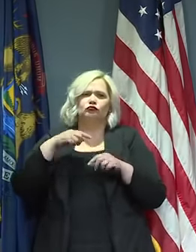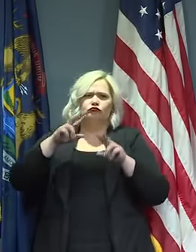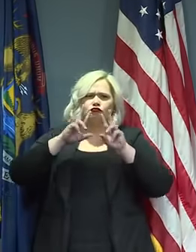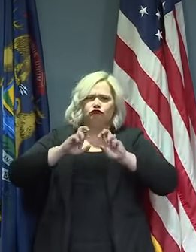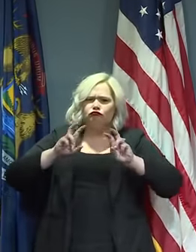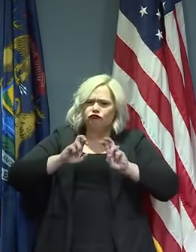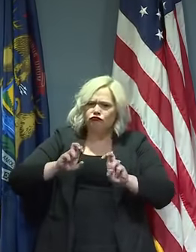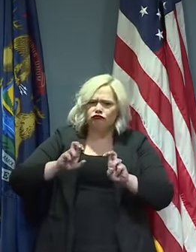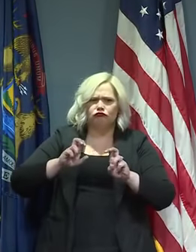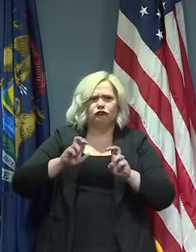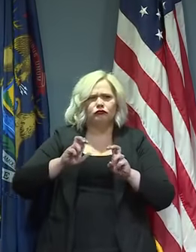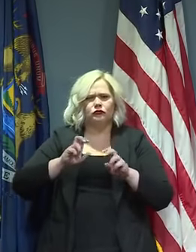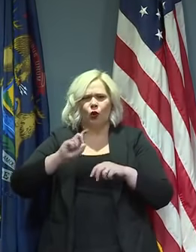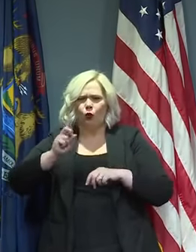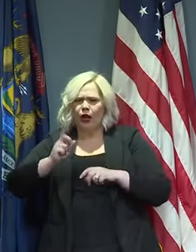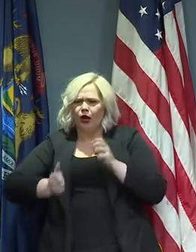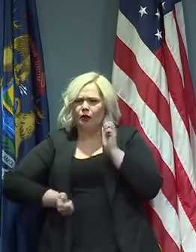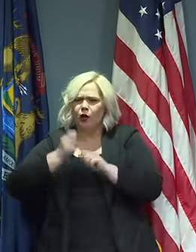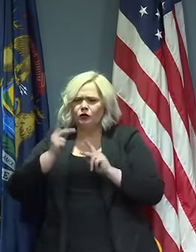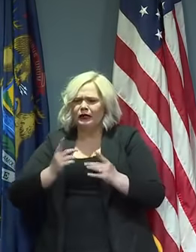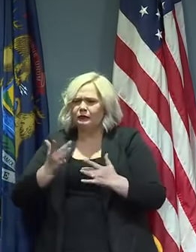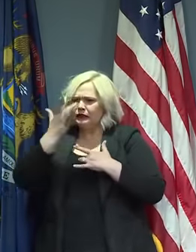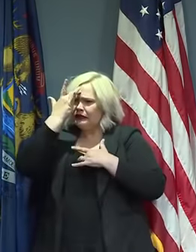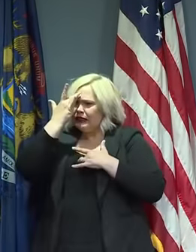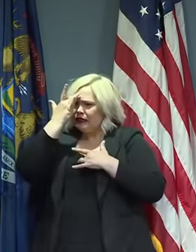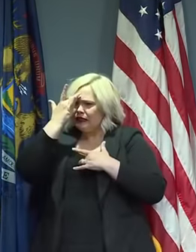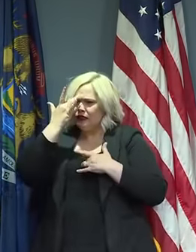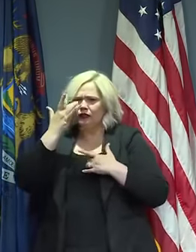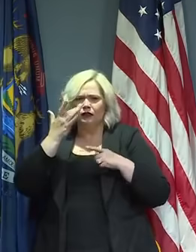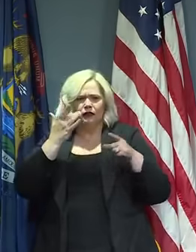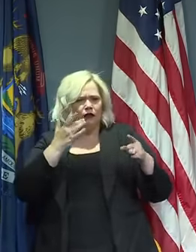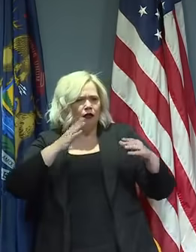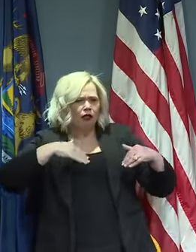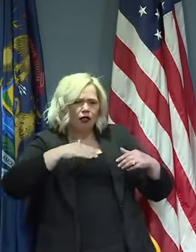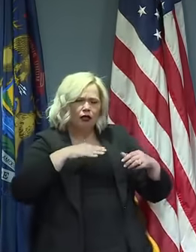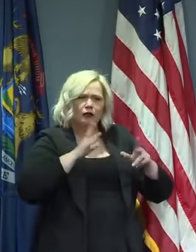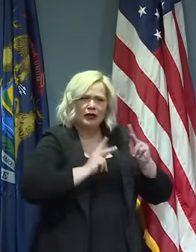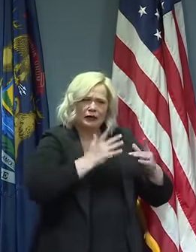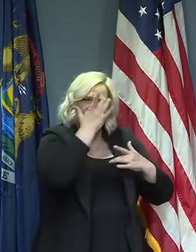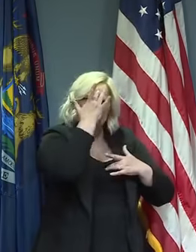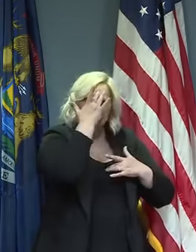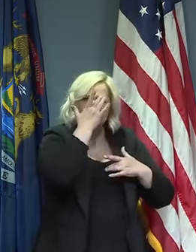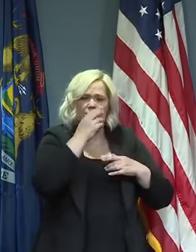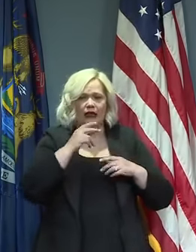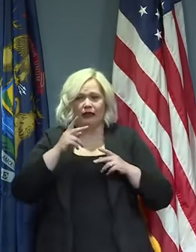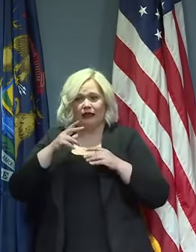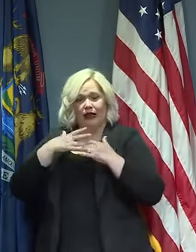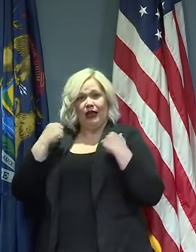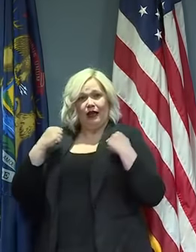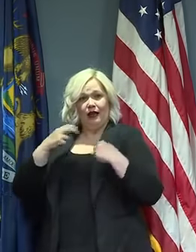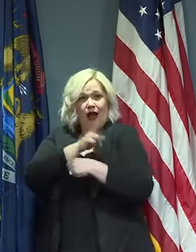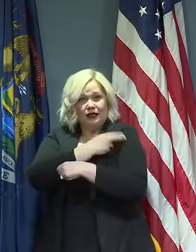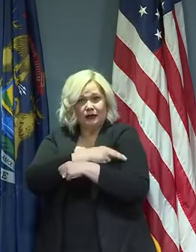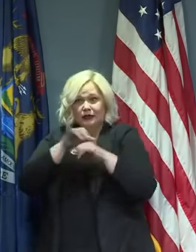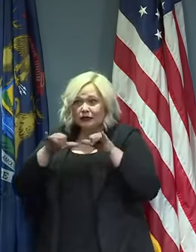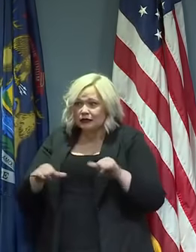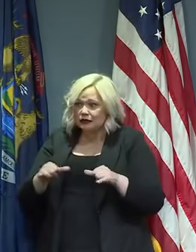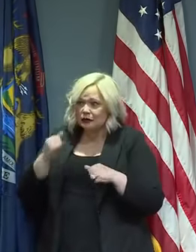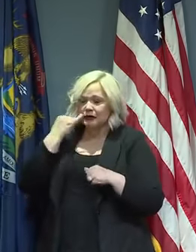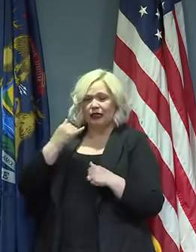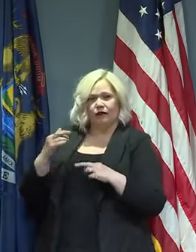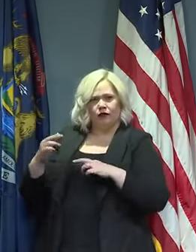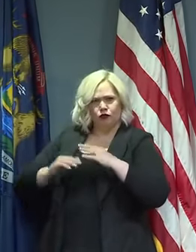its density and its trajectory, and the status of our healthcare systems, how well positioned they